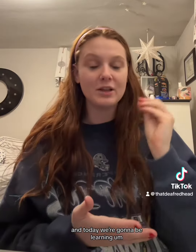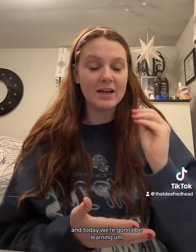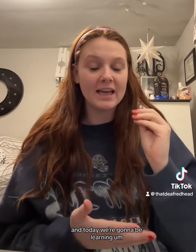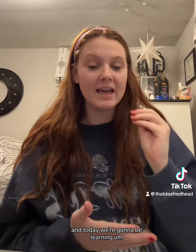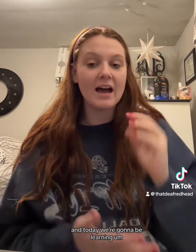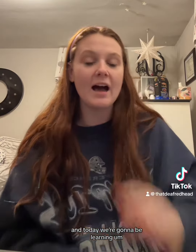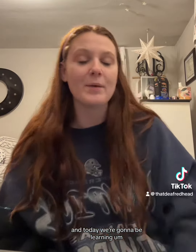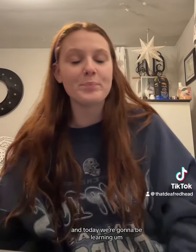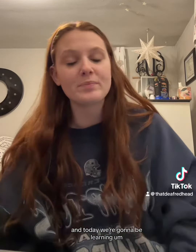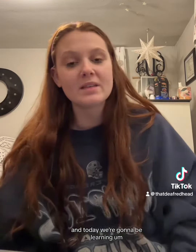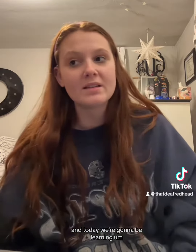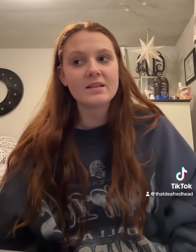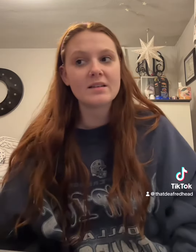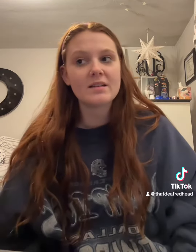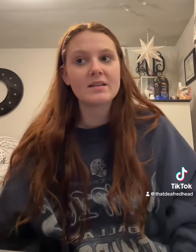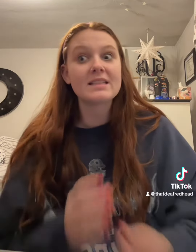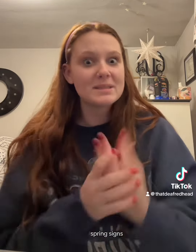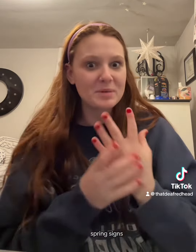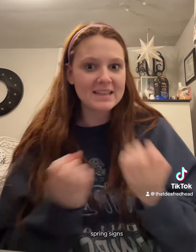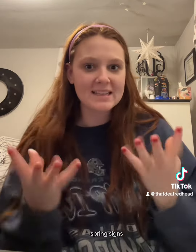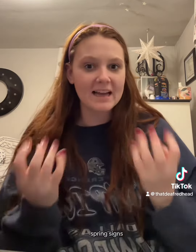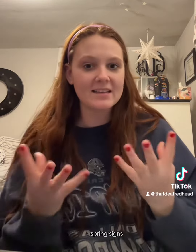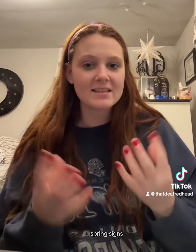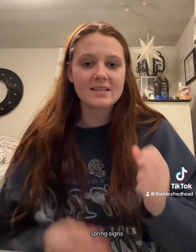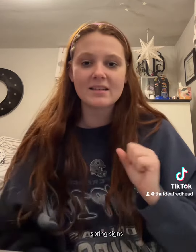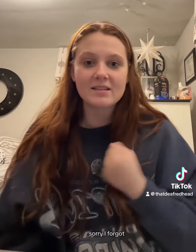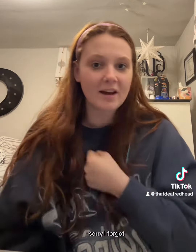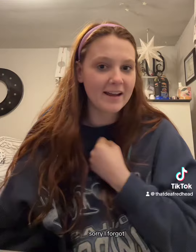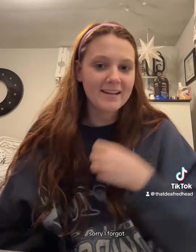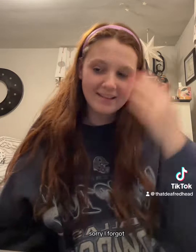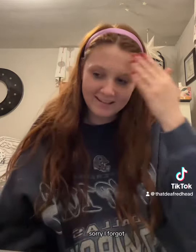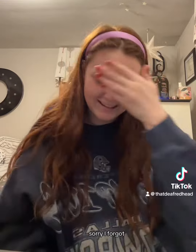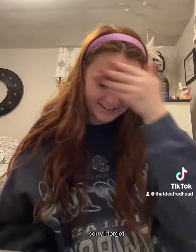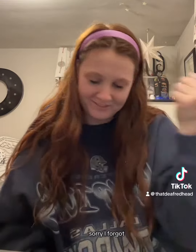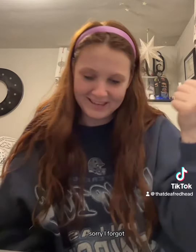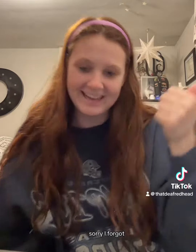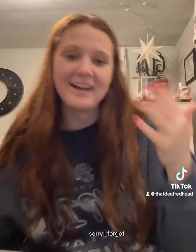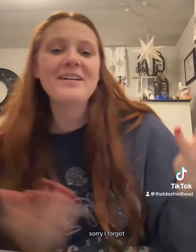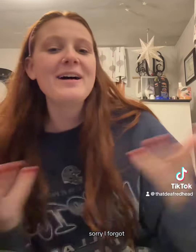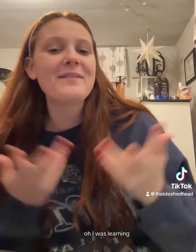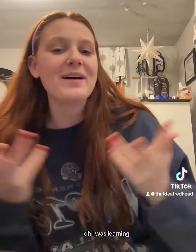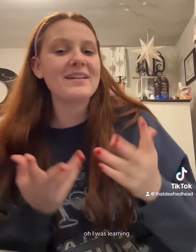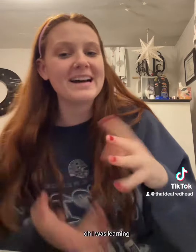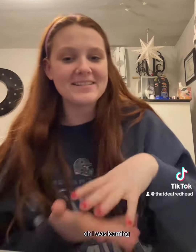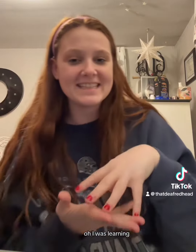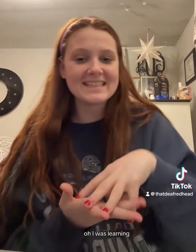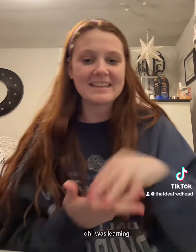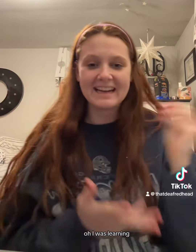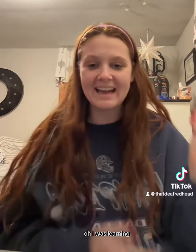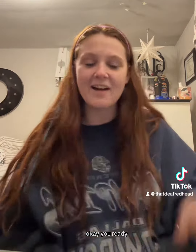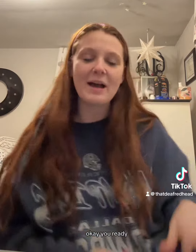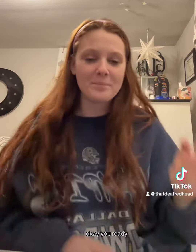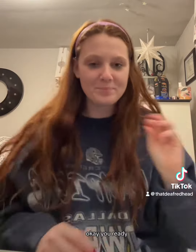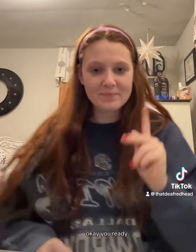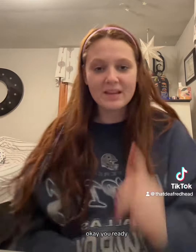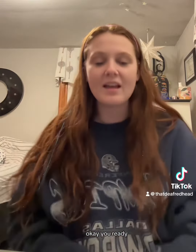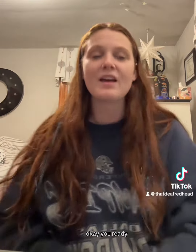learning spring signs. Sorry, I forgot what I was learning. Okay, you